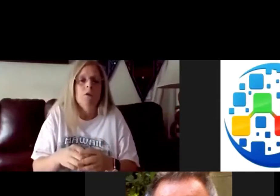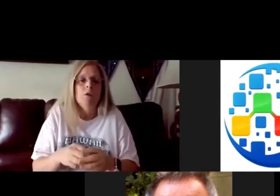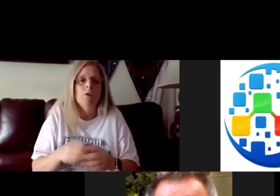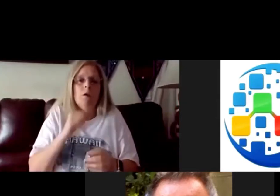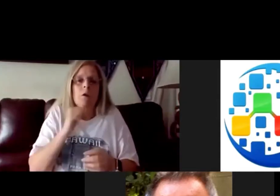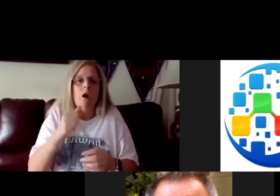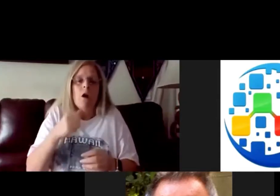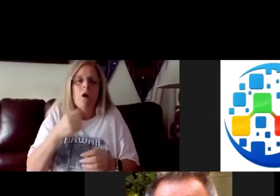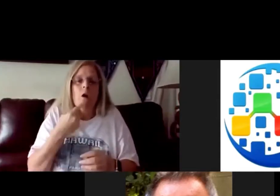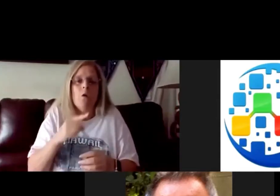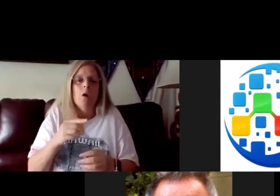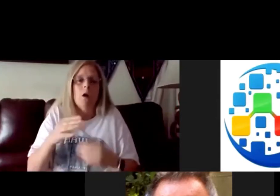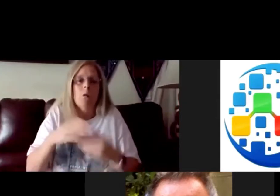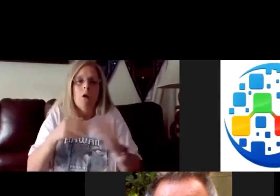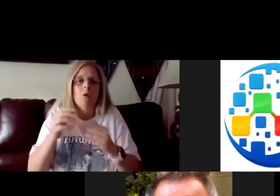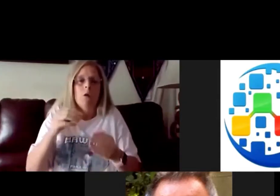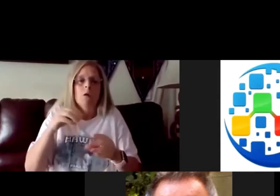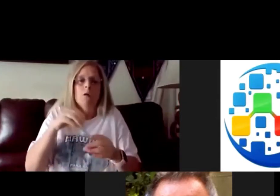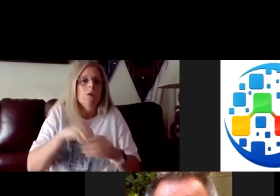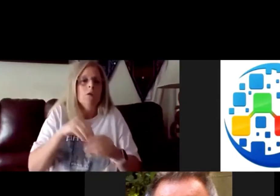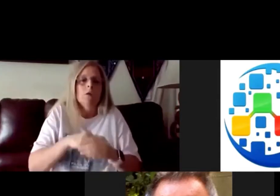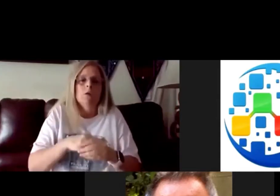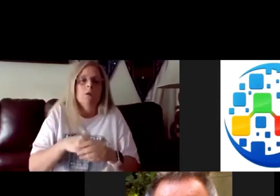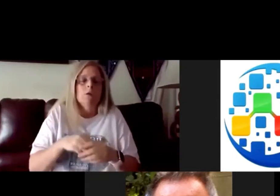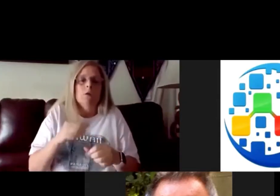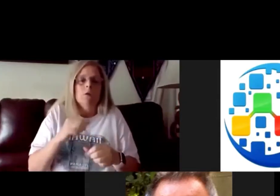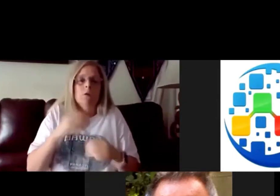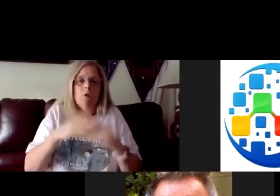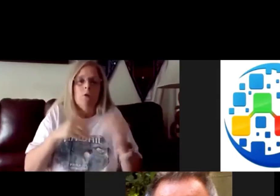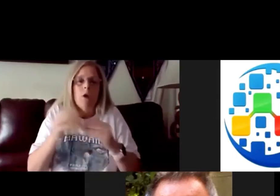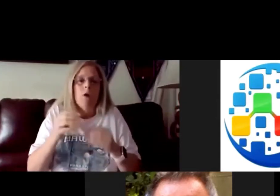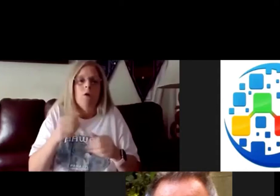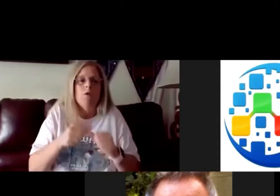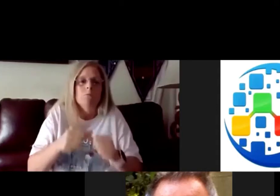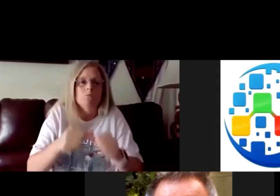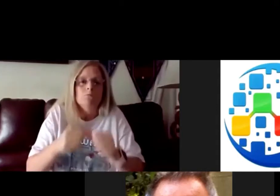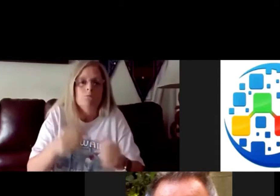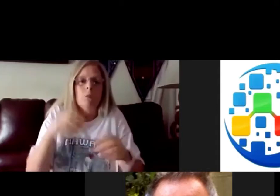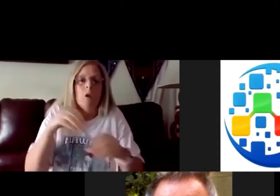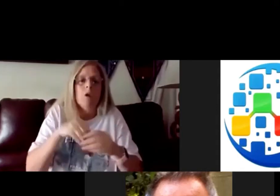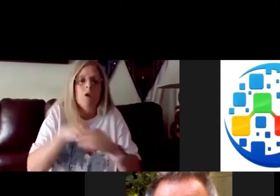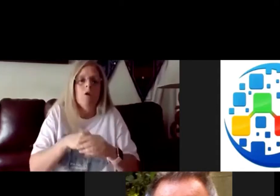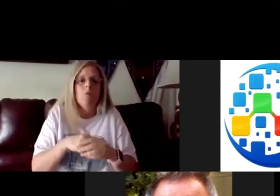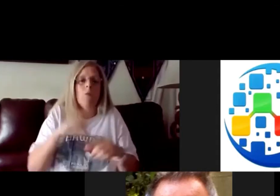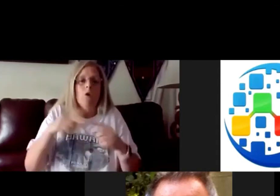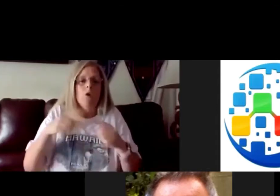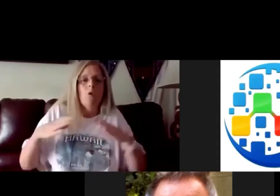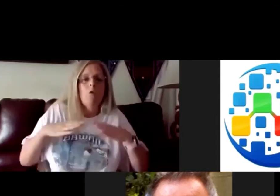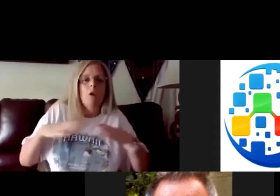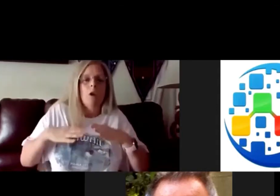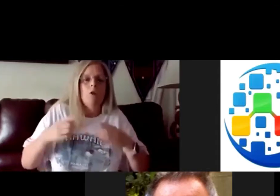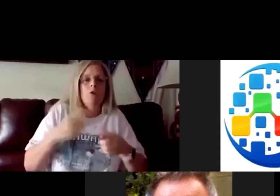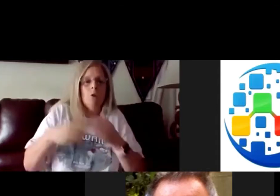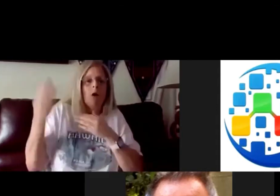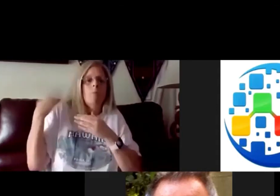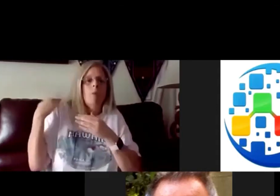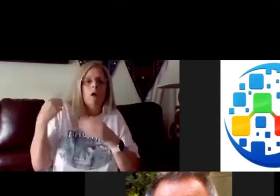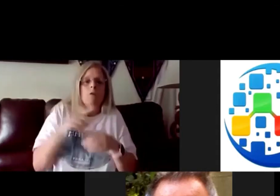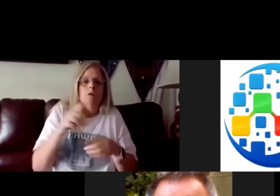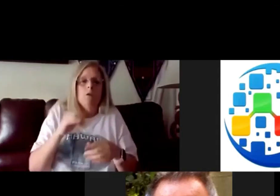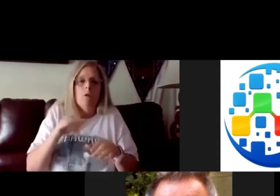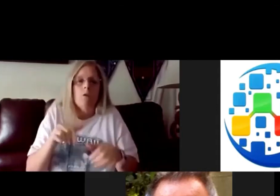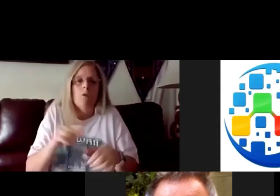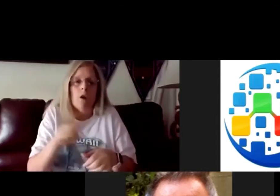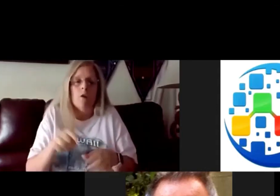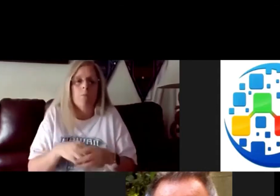build an income, but to build a residual income. So as you go on vacation, when you come back, it's still there. You don't have to